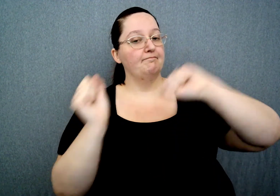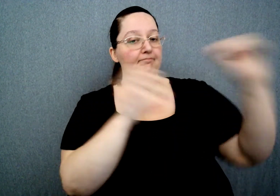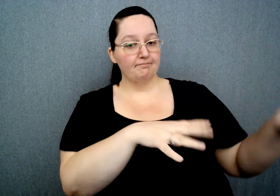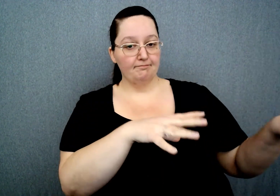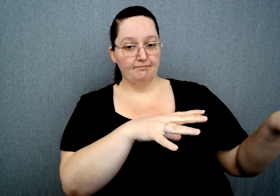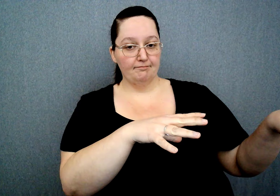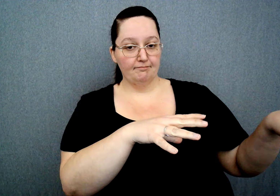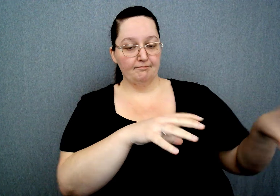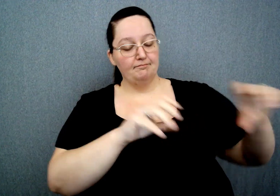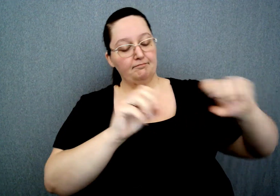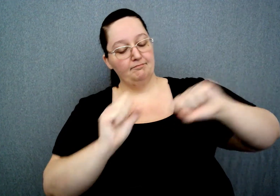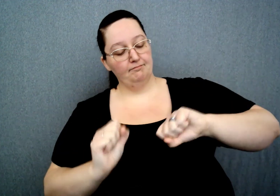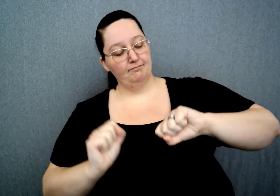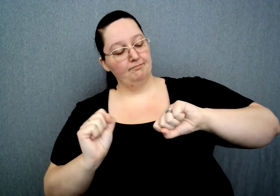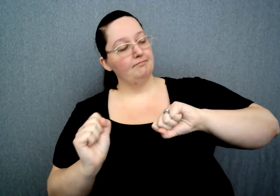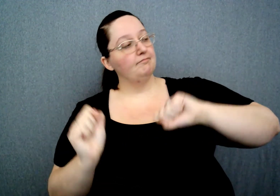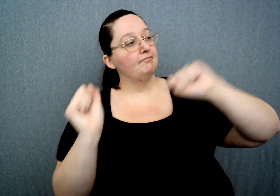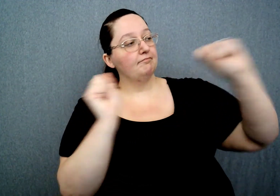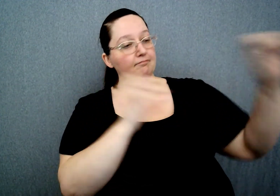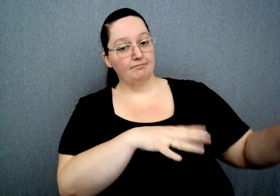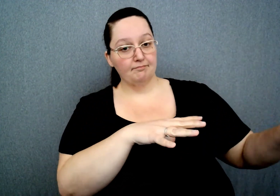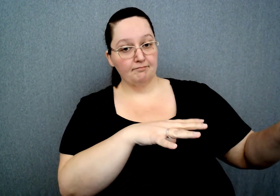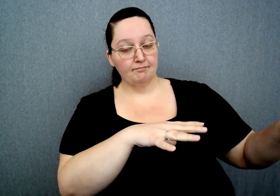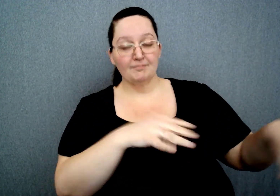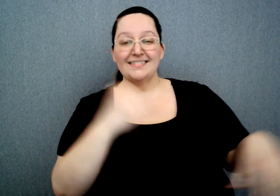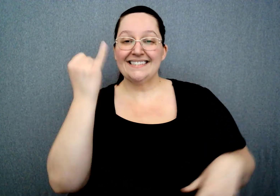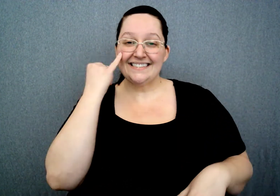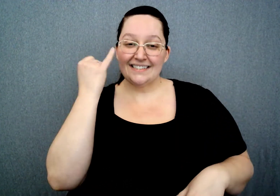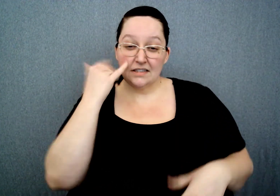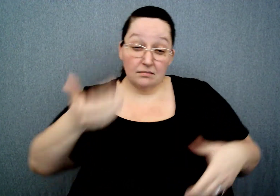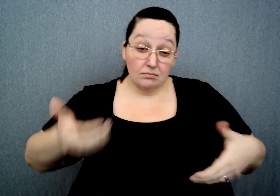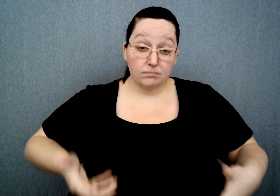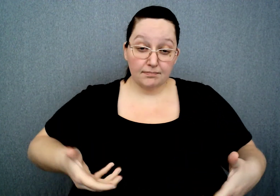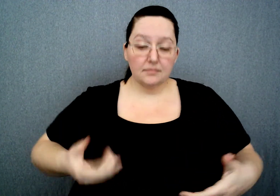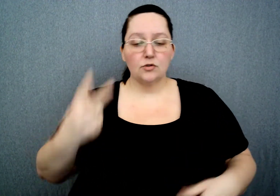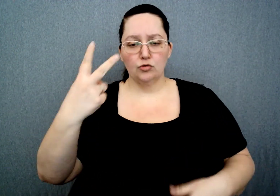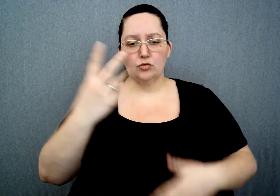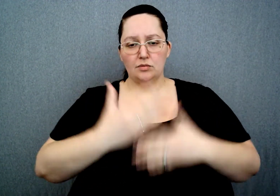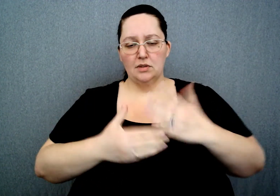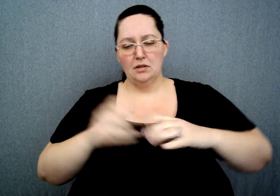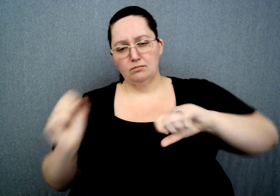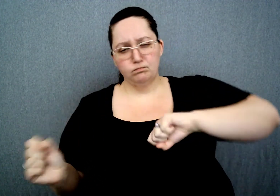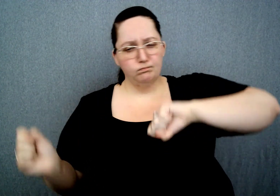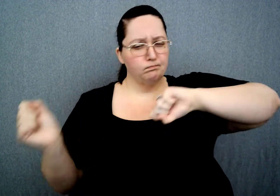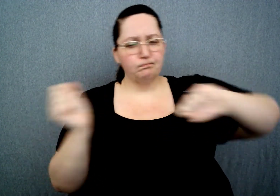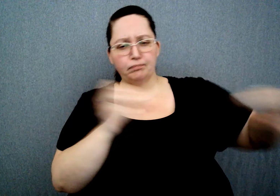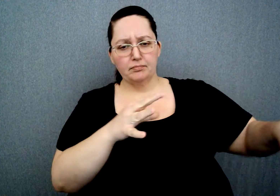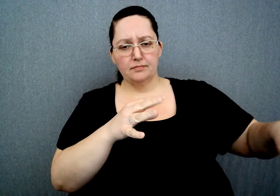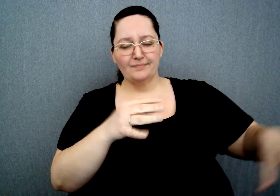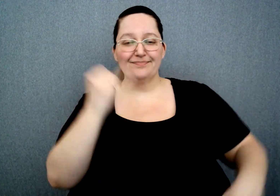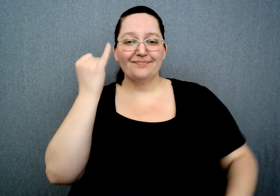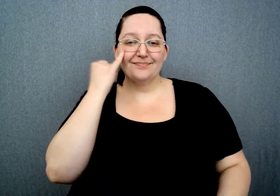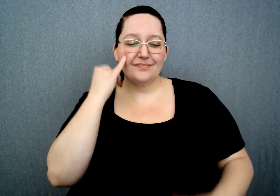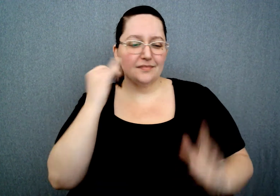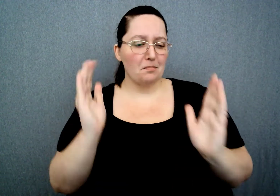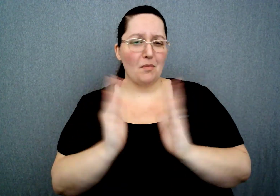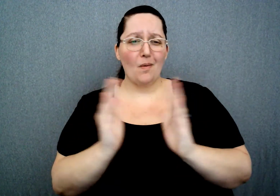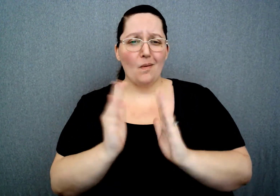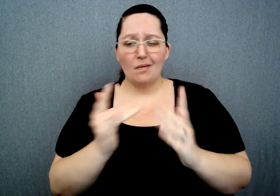S to 5, like you're throwing it. If it's very heavy, use two hands, obviously. But if it's small,